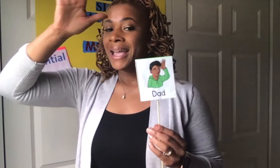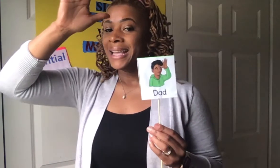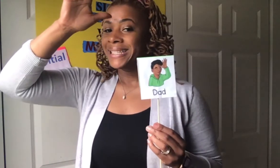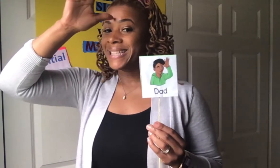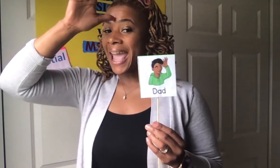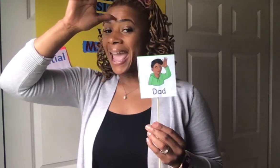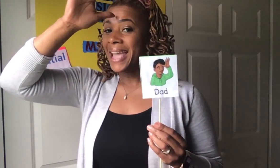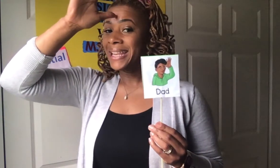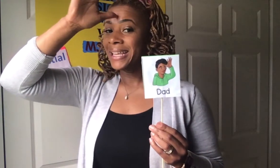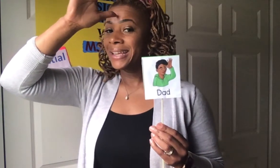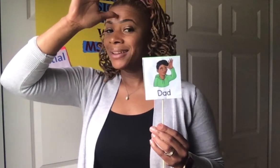dad,